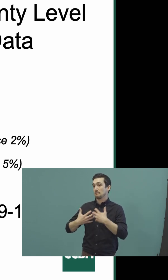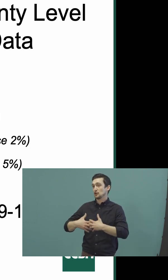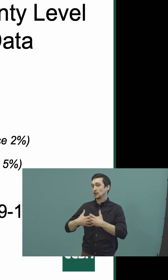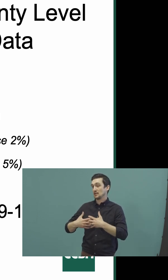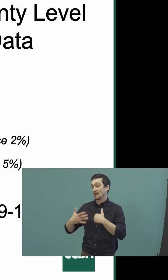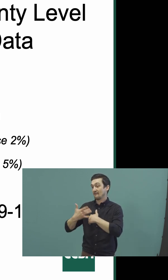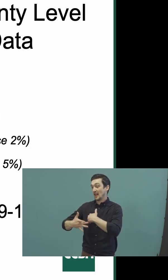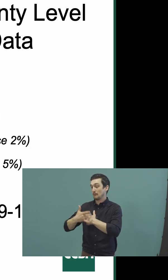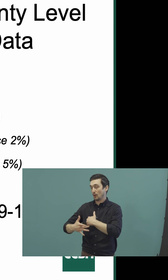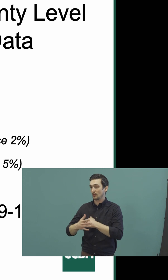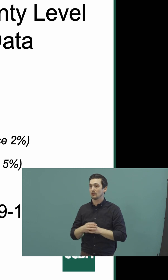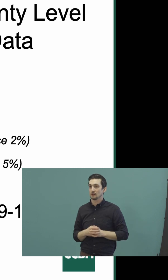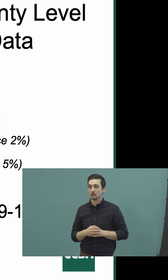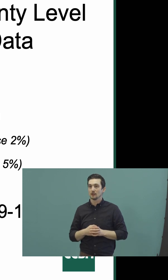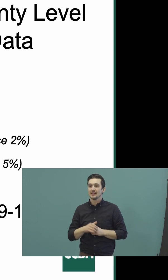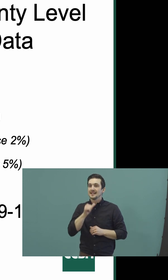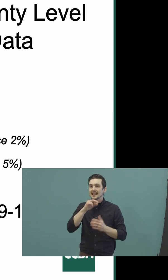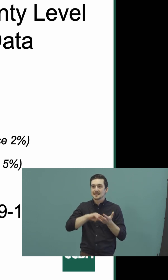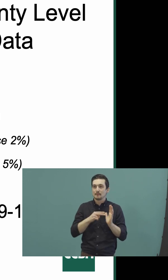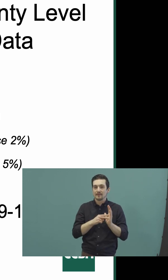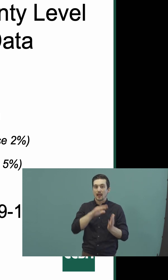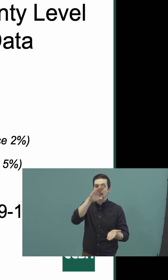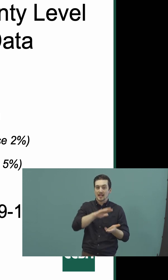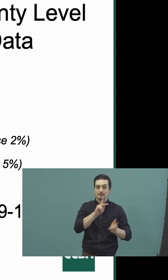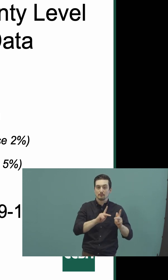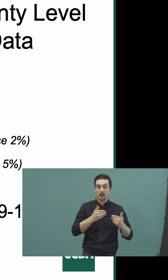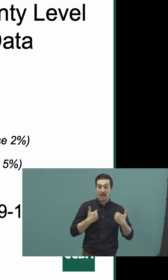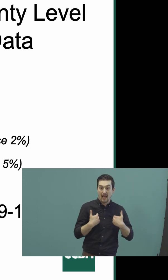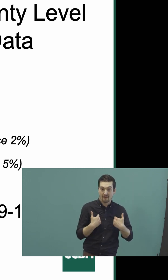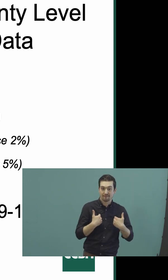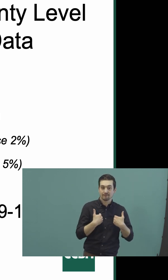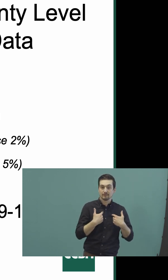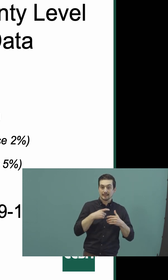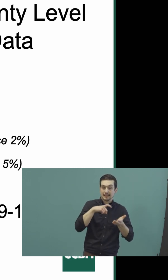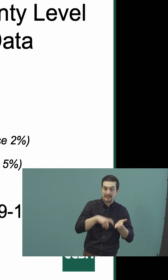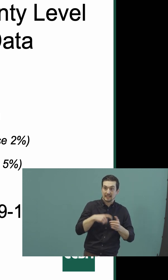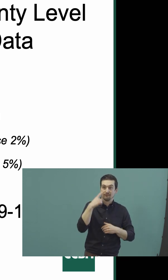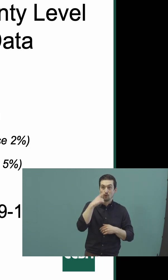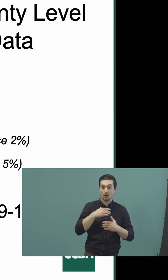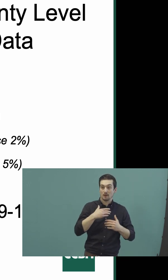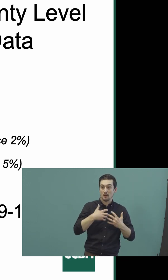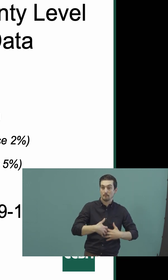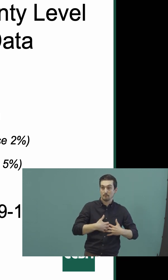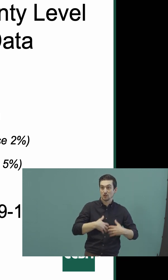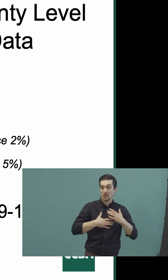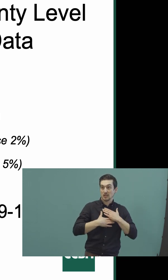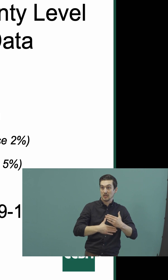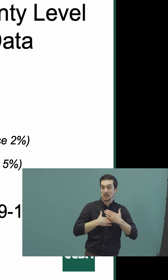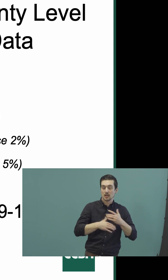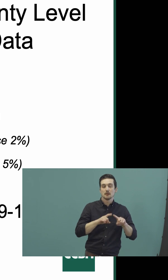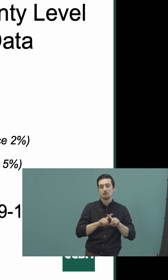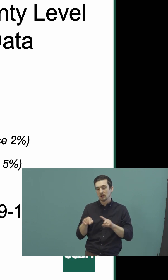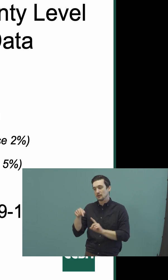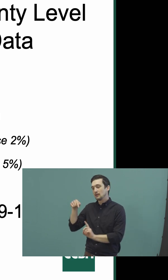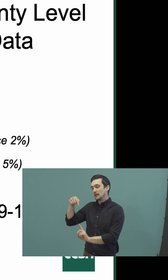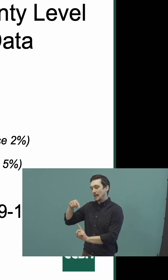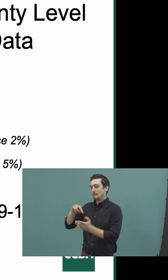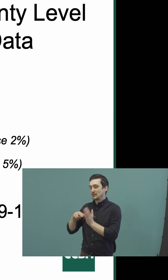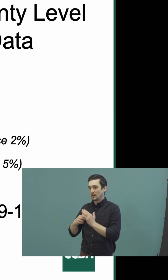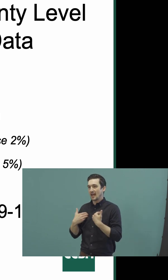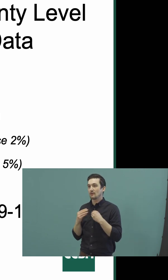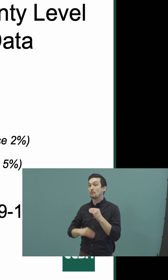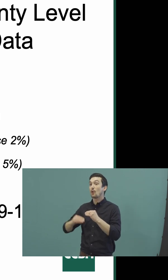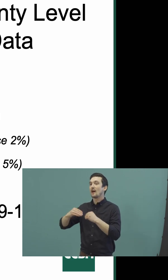mean fewer people are on ventilators. You know, it's the exact numbers. The percent is how many ventilators are